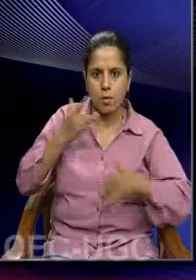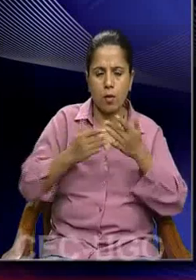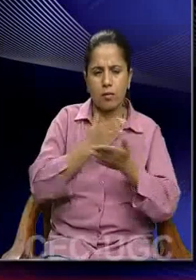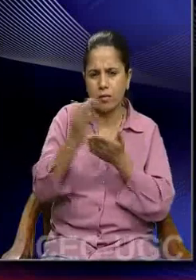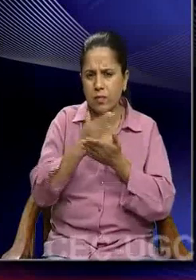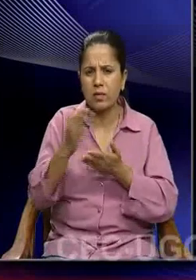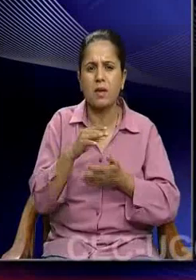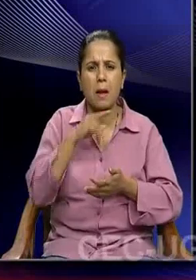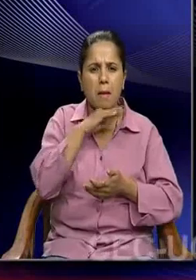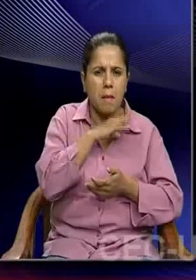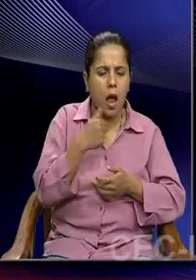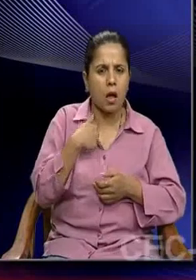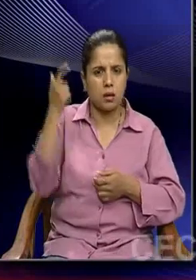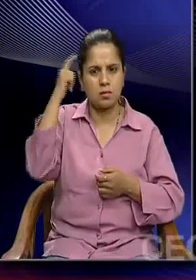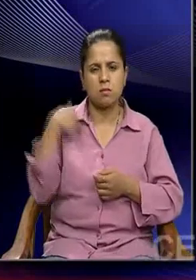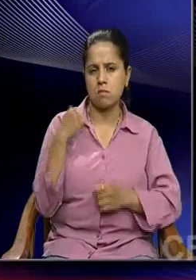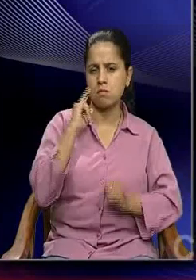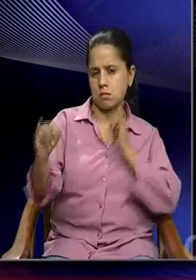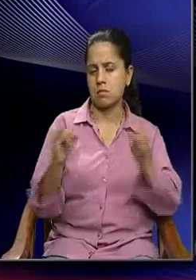our intentions.